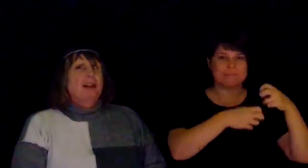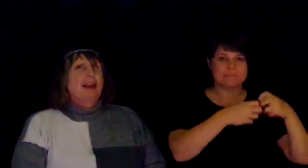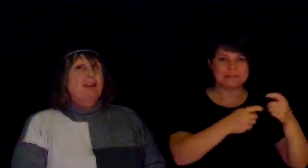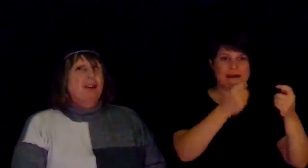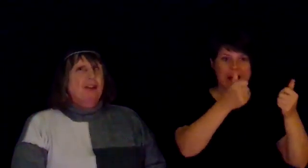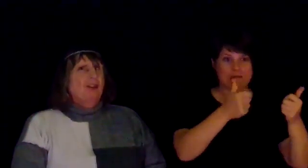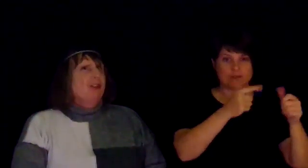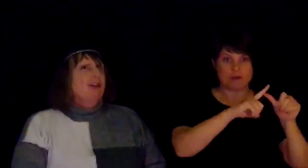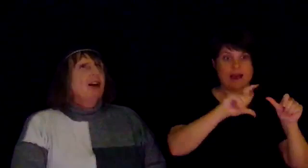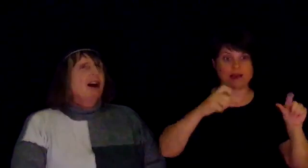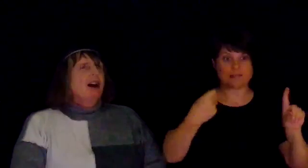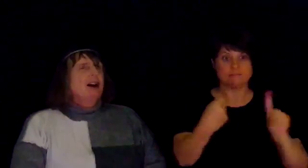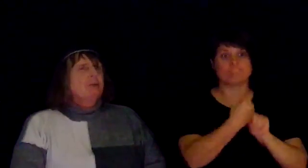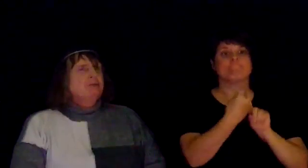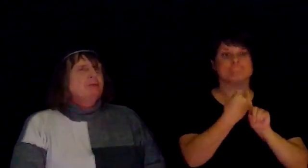up after my accident.